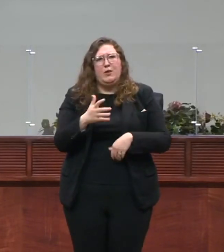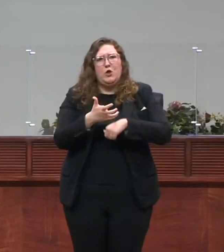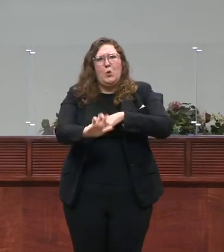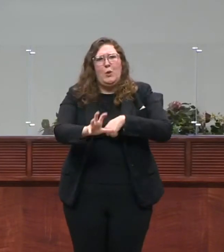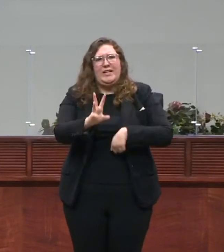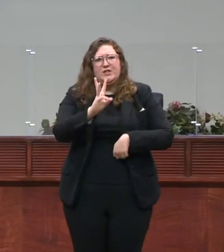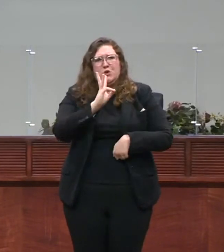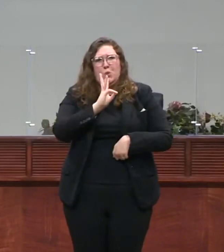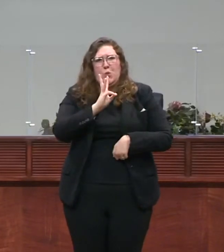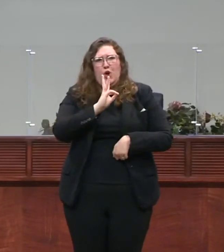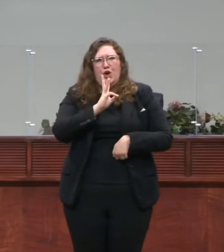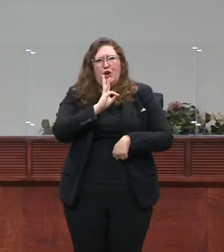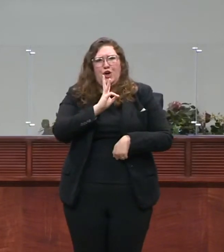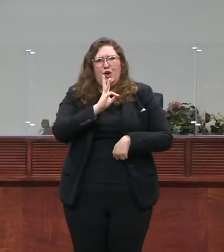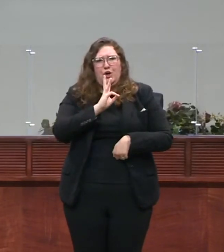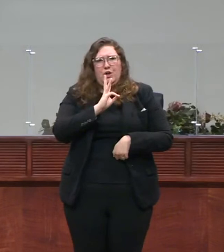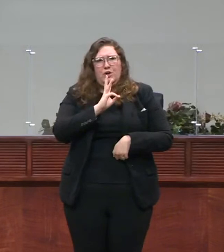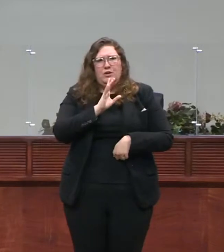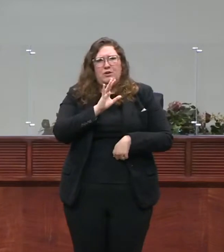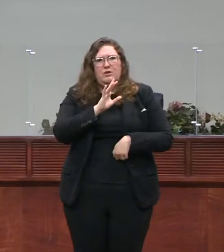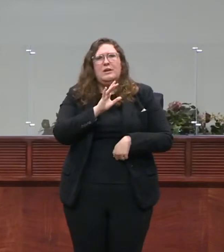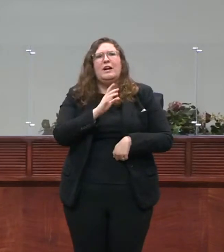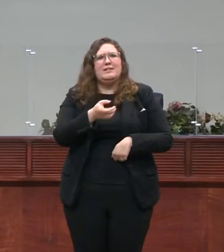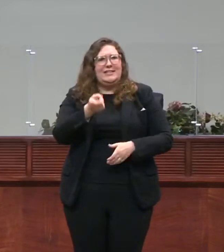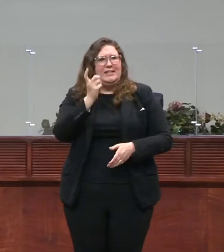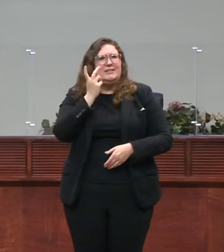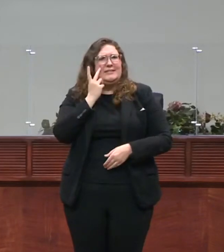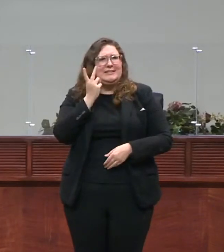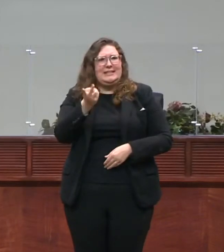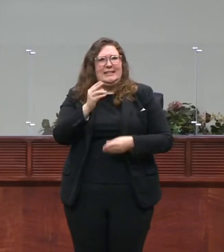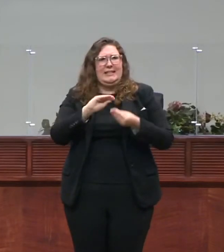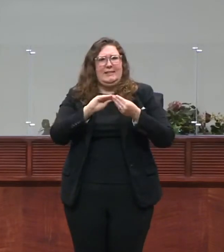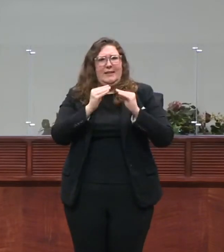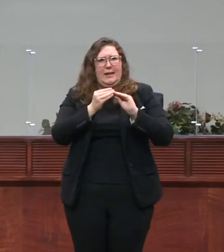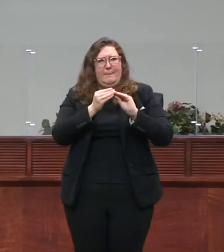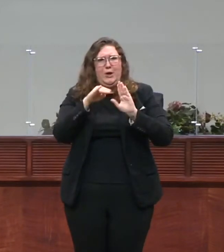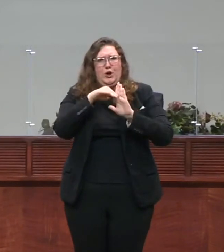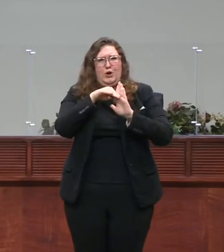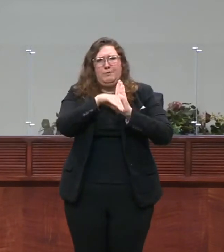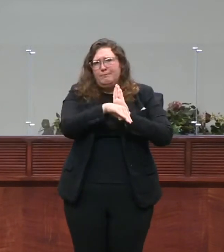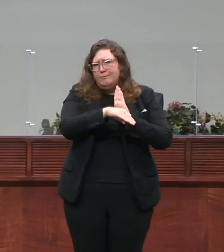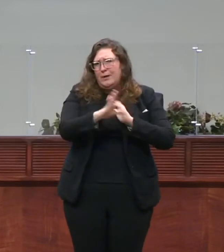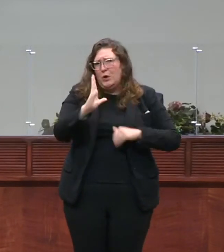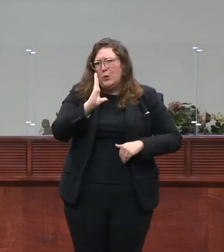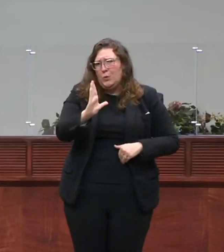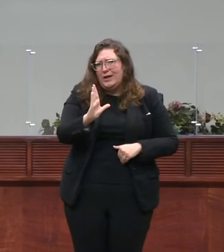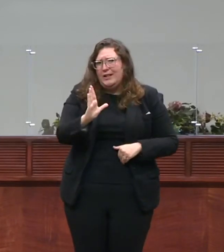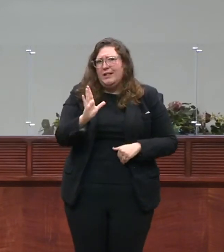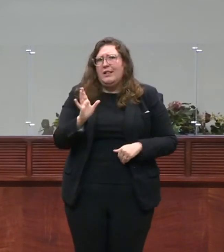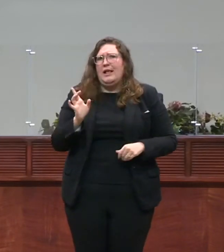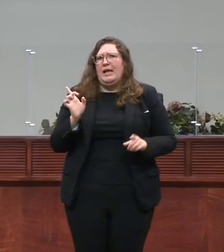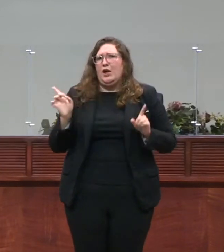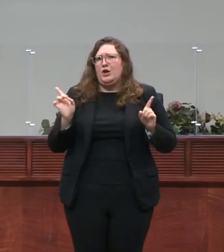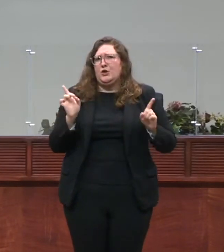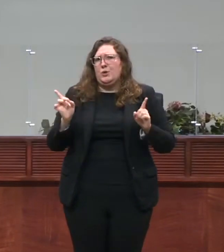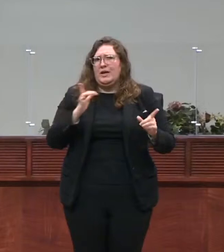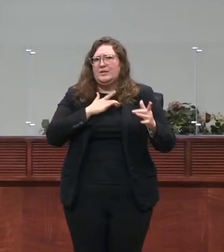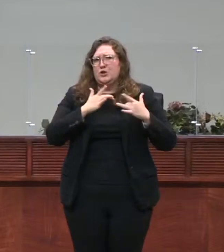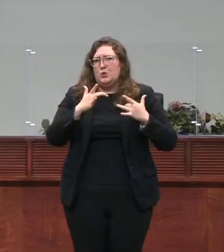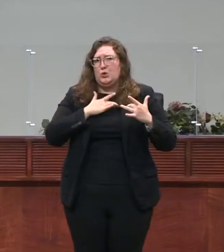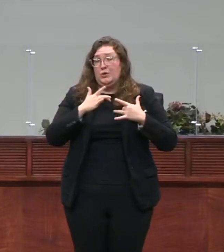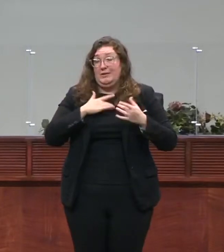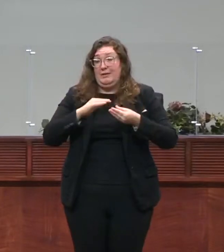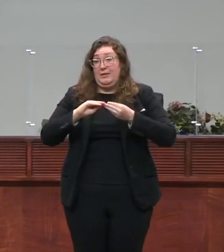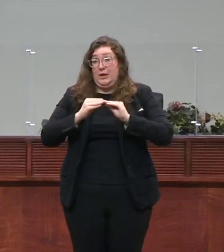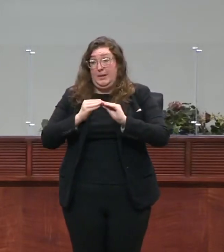wastewater showing that this trend of cases going down is going to continue? And are you worried, while it's good that the